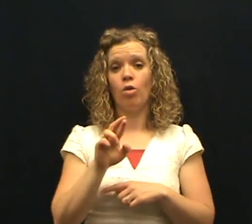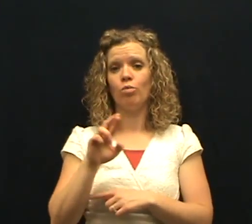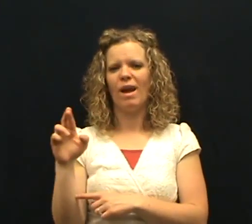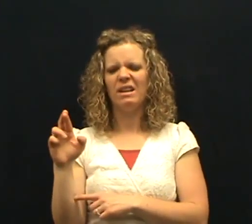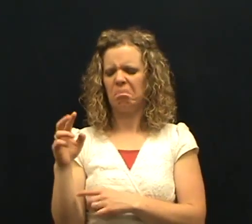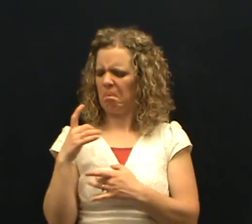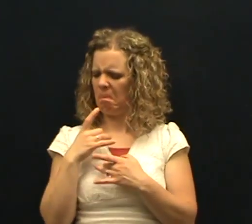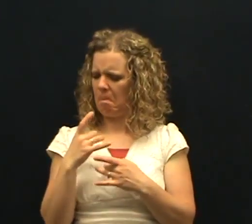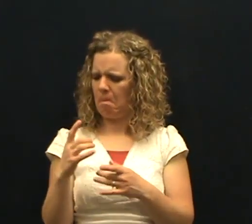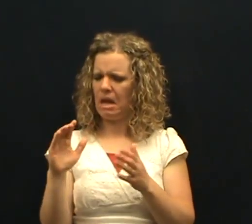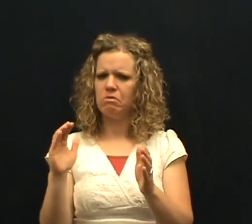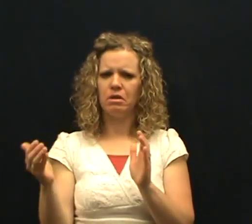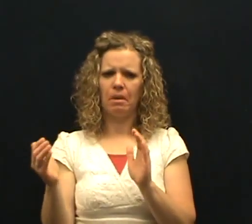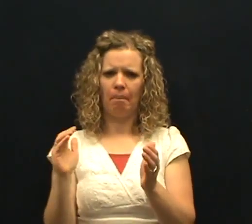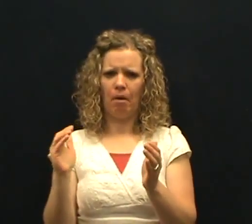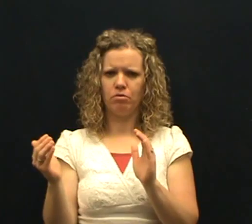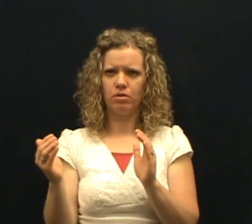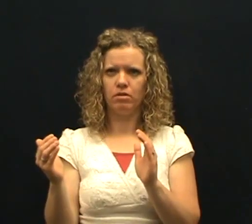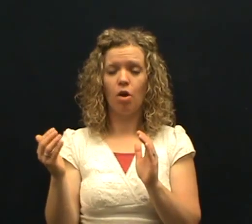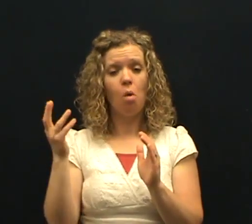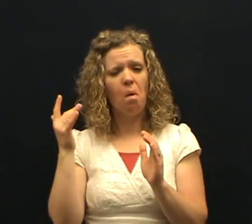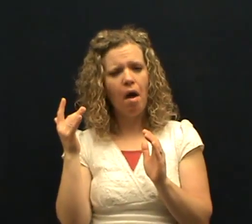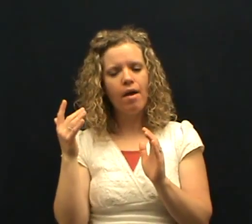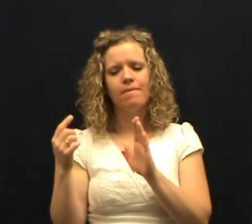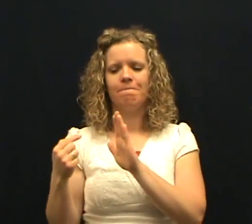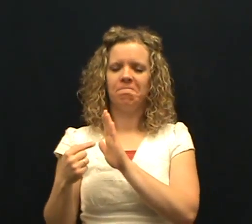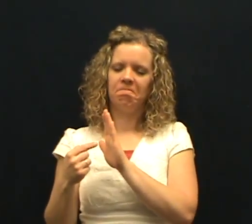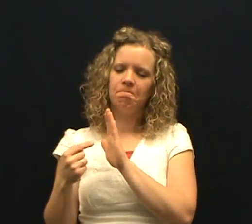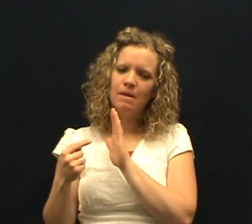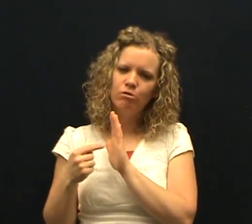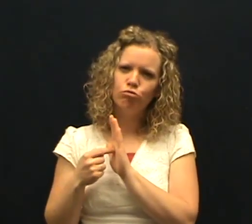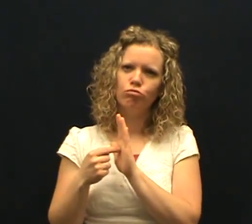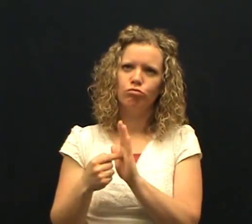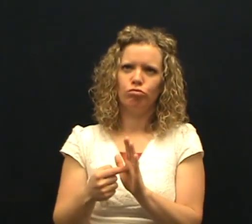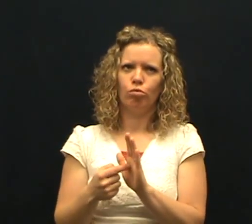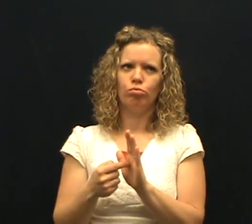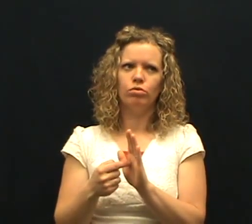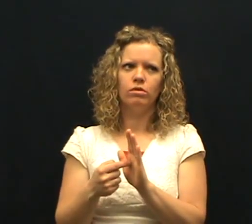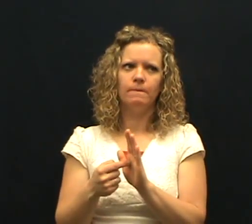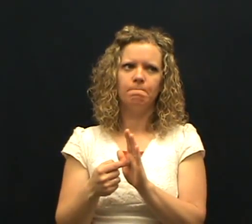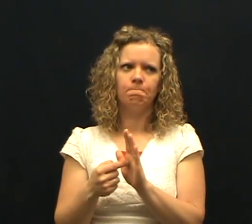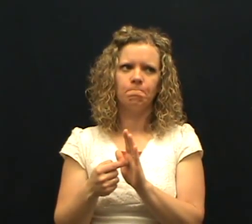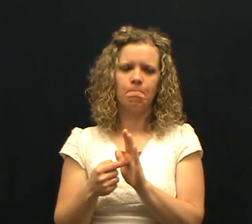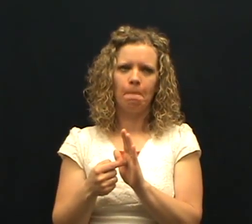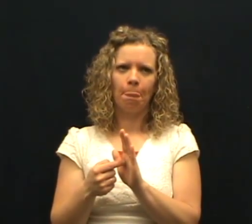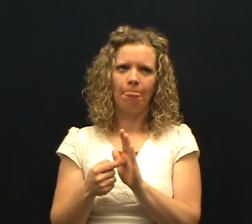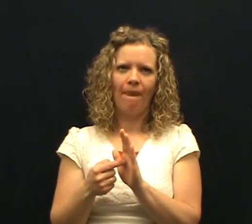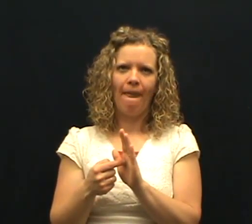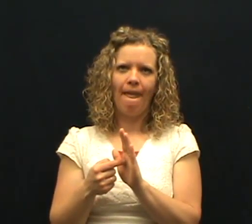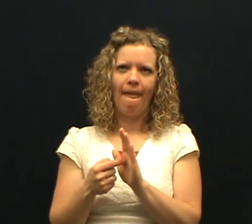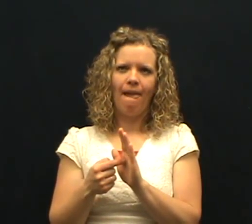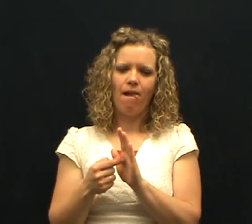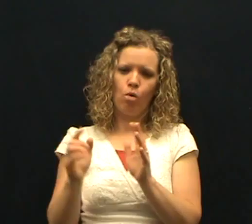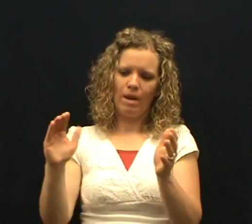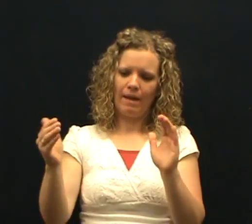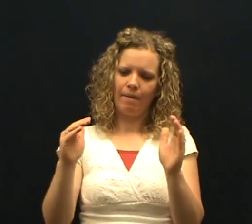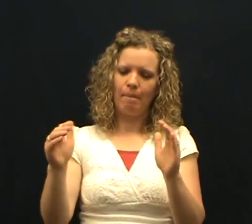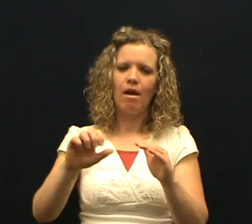comparison too, because it shows us how we can look at it, different industries and what kind